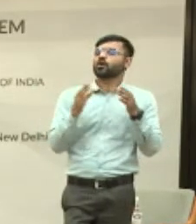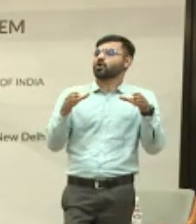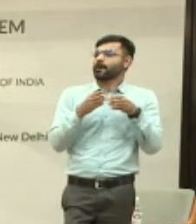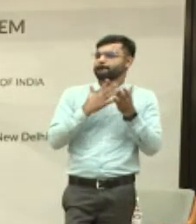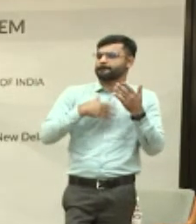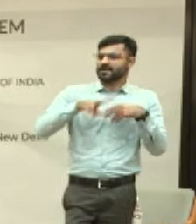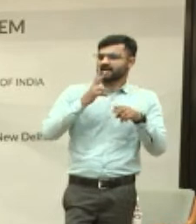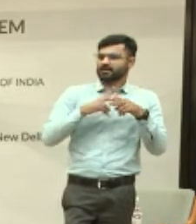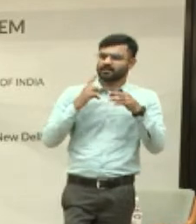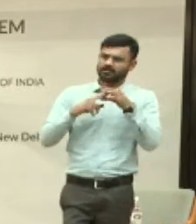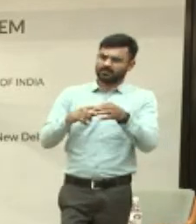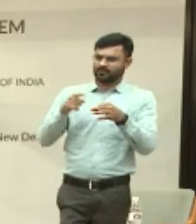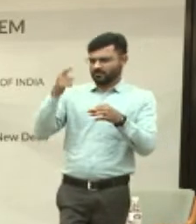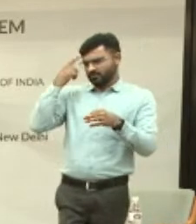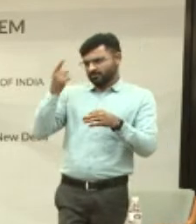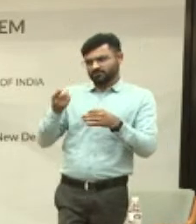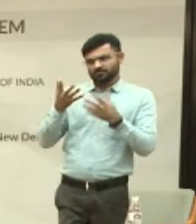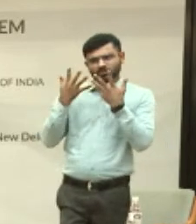question is, sir,